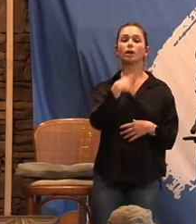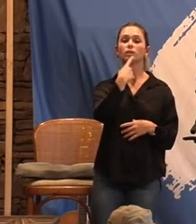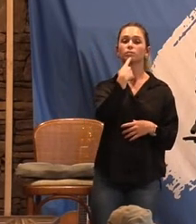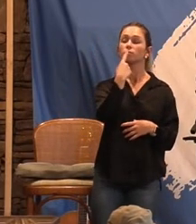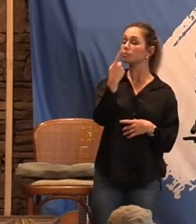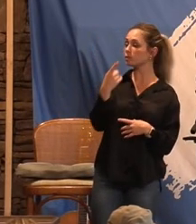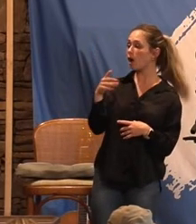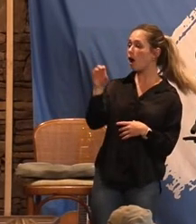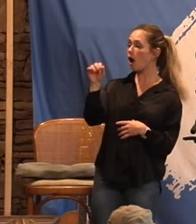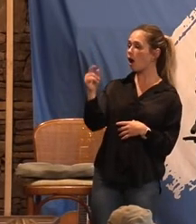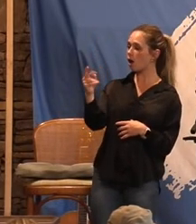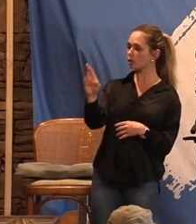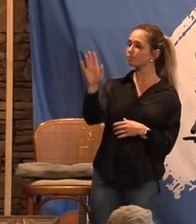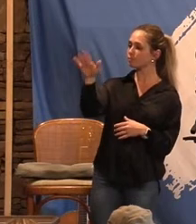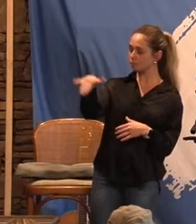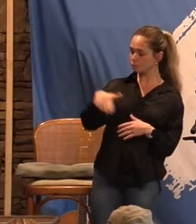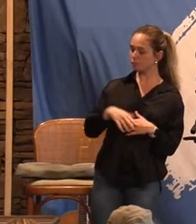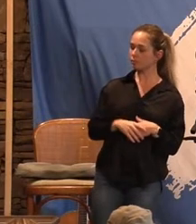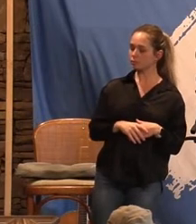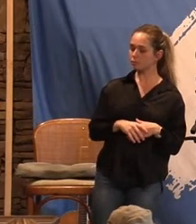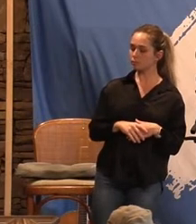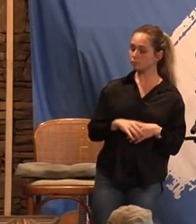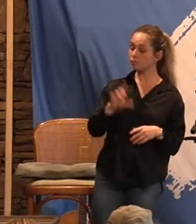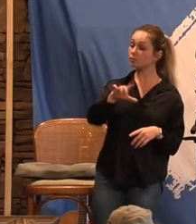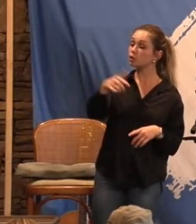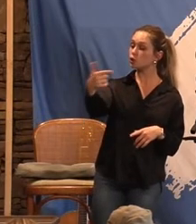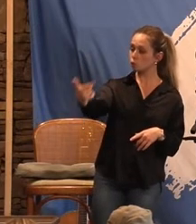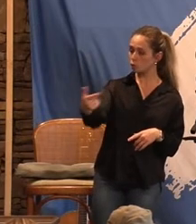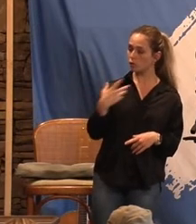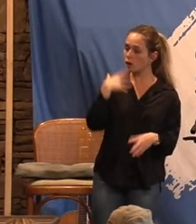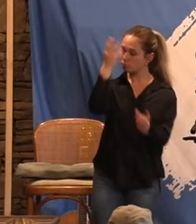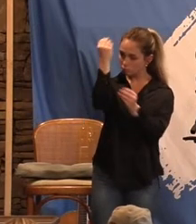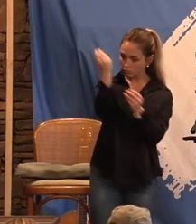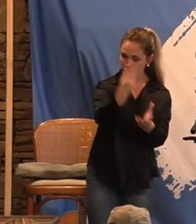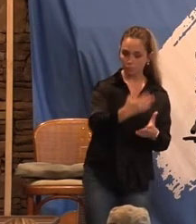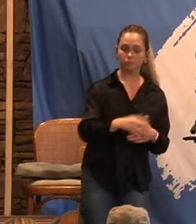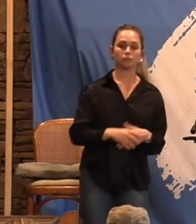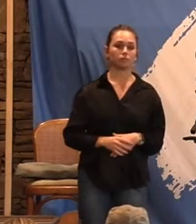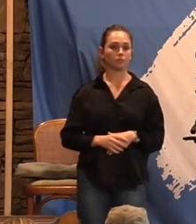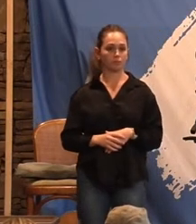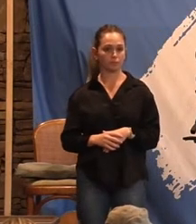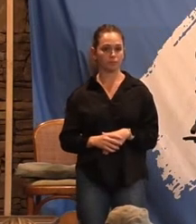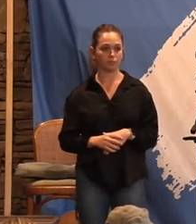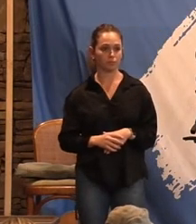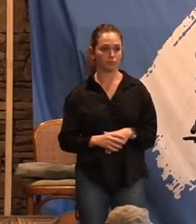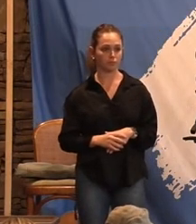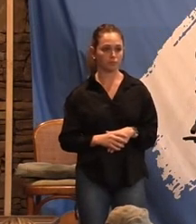at Ottar and said, now, Ottar, you may tell us your tale.